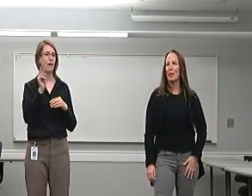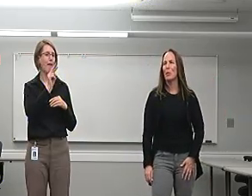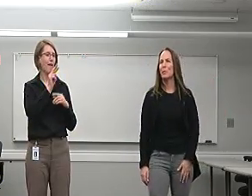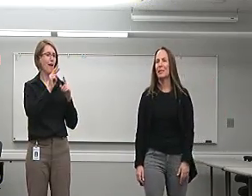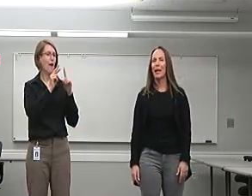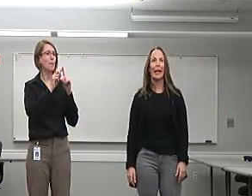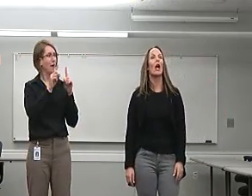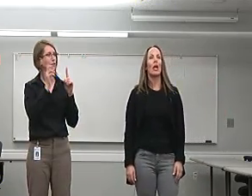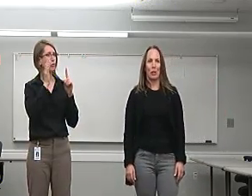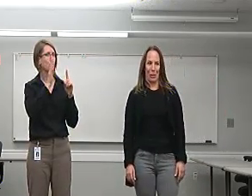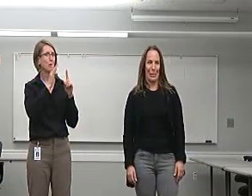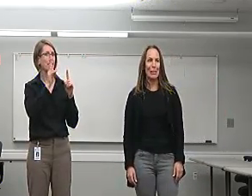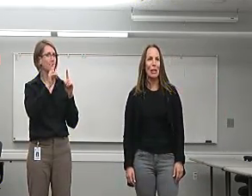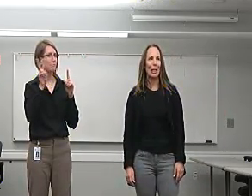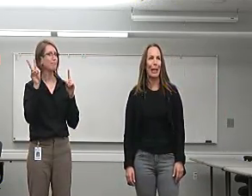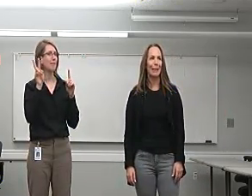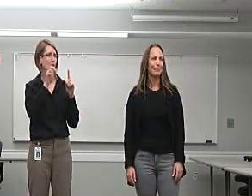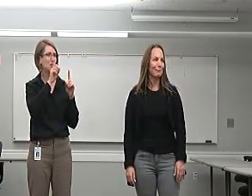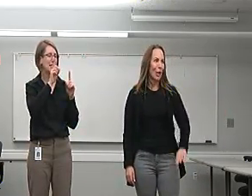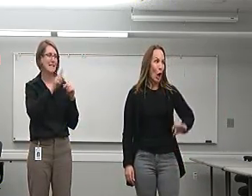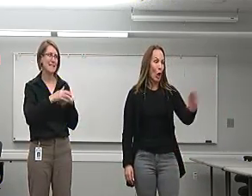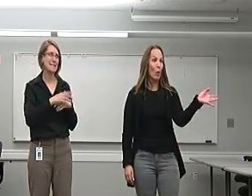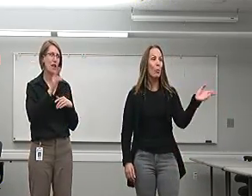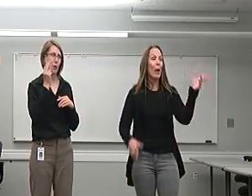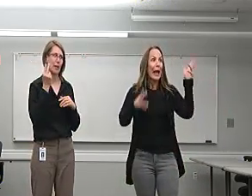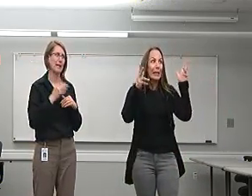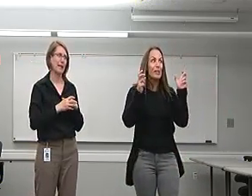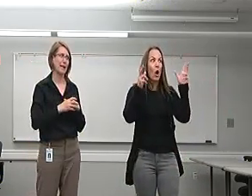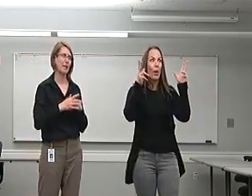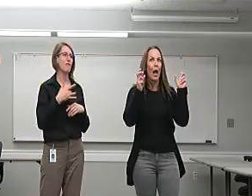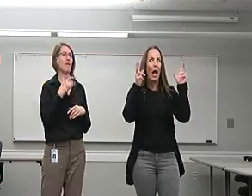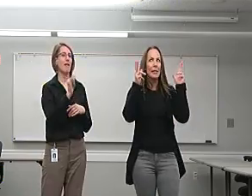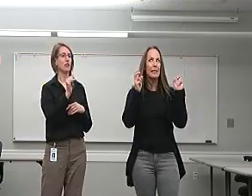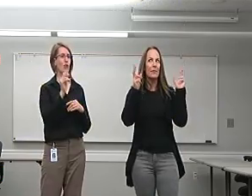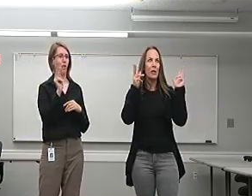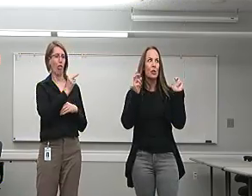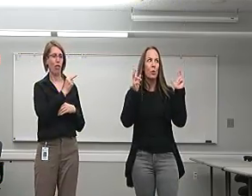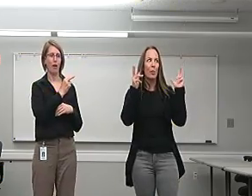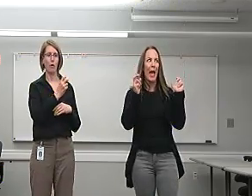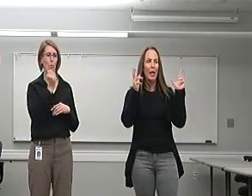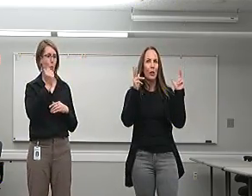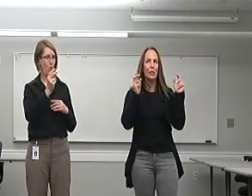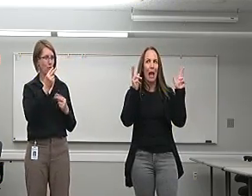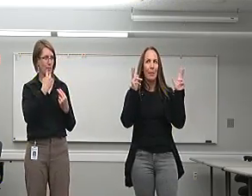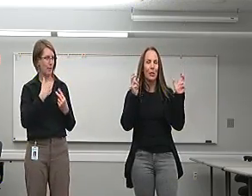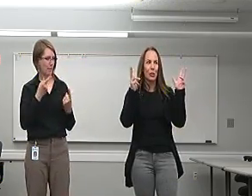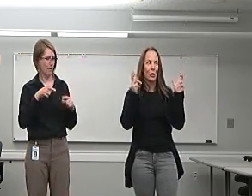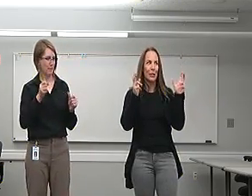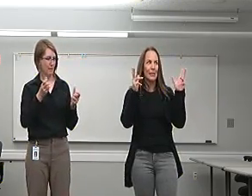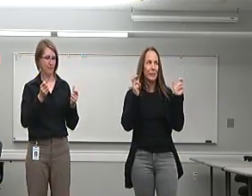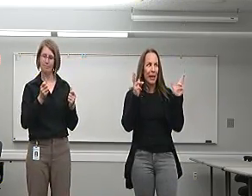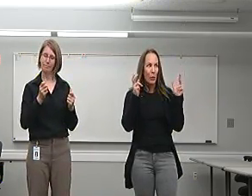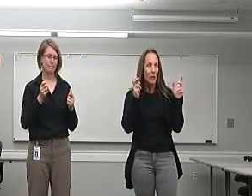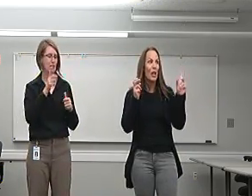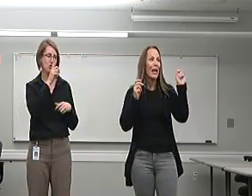signing. She is looking. Her brain is going, I see visual patterns. I'm going to turn it into language. Even if you're going, she's not looking.